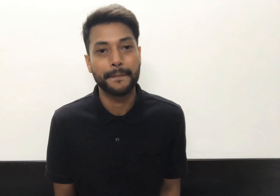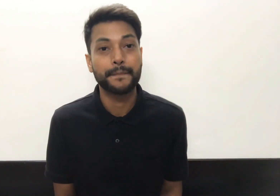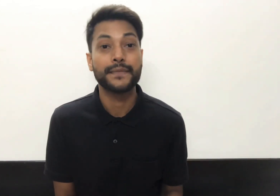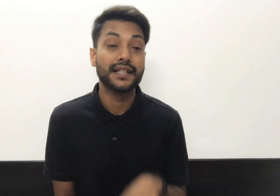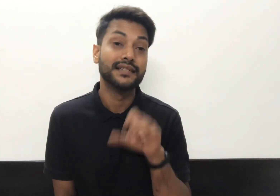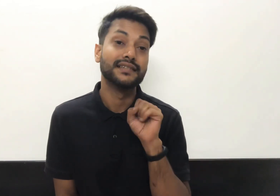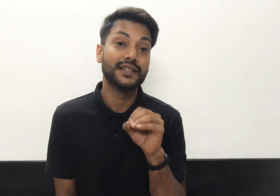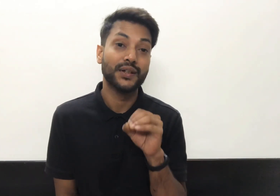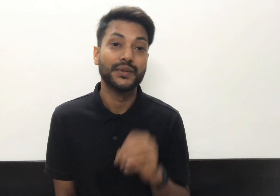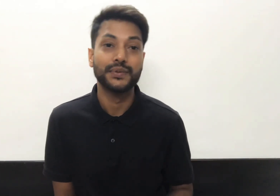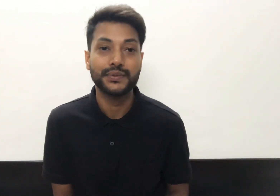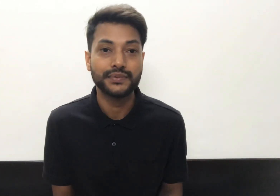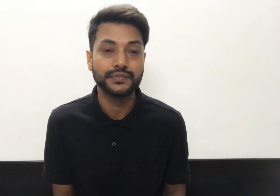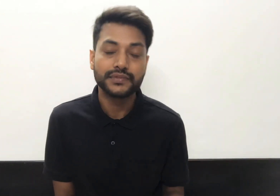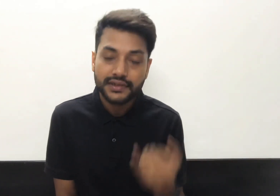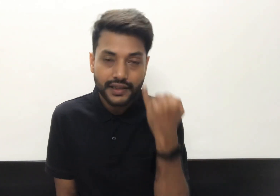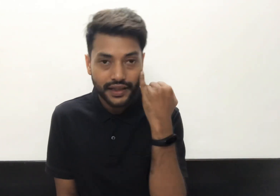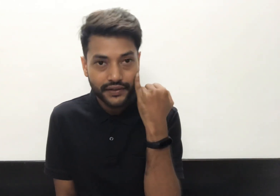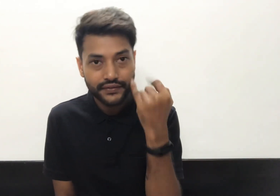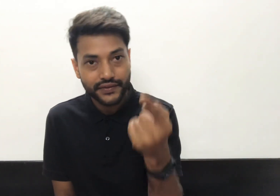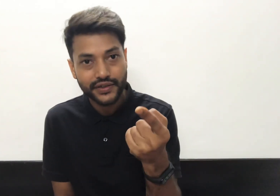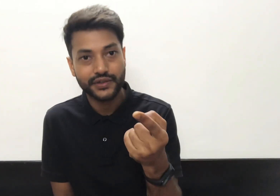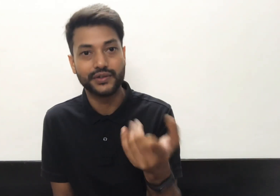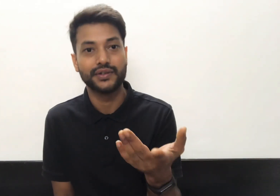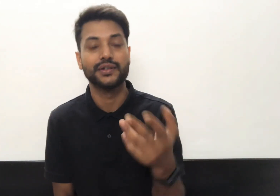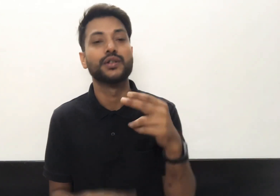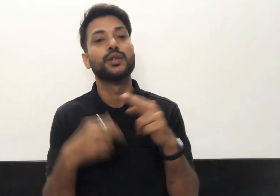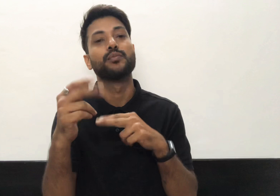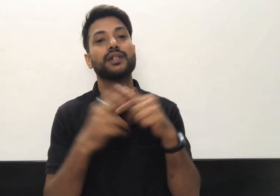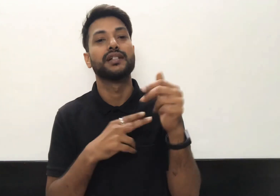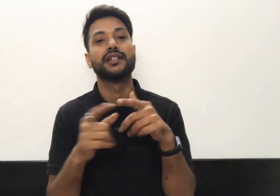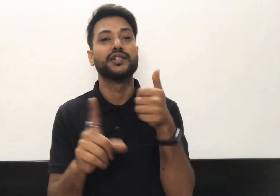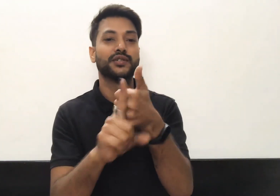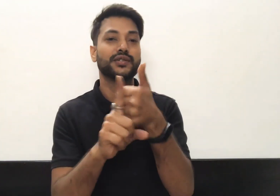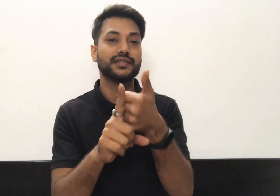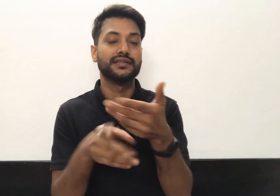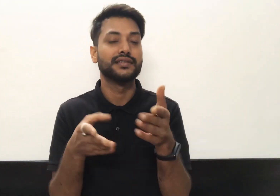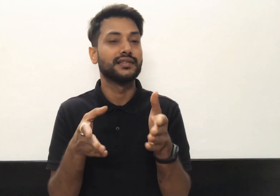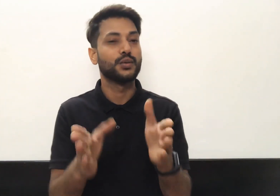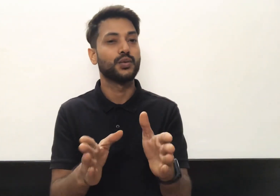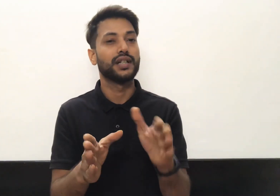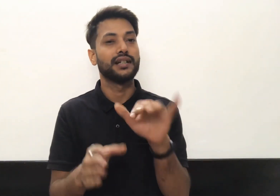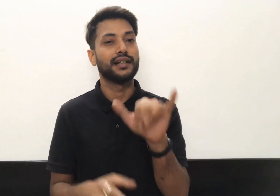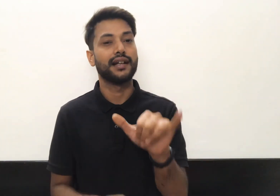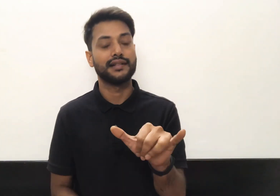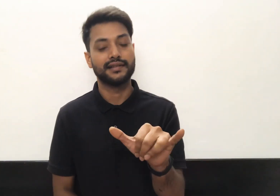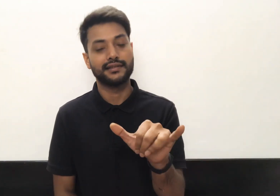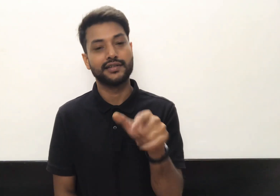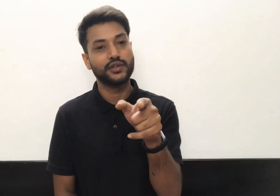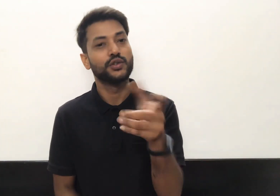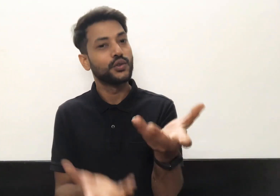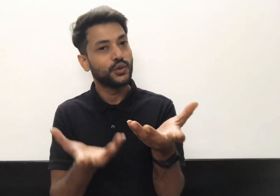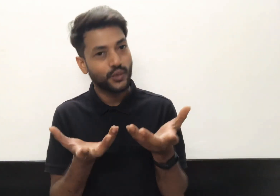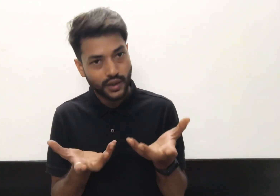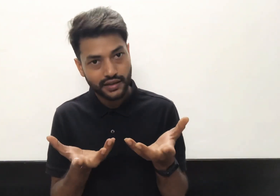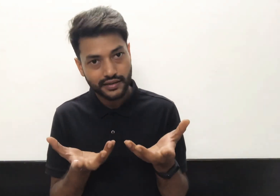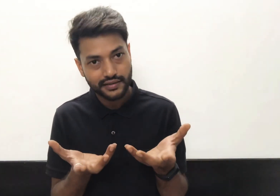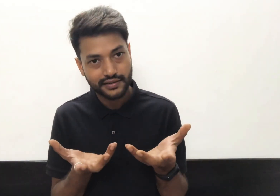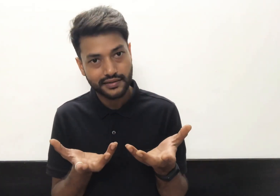So, if you are building yourself up in such a way that you want to be in such a state,